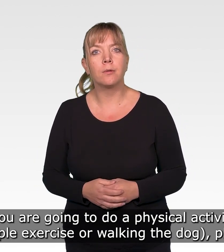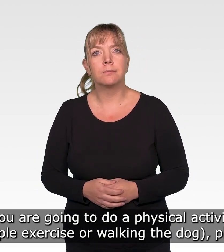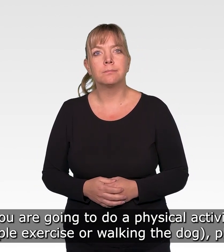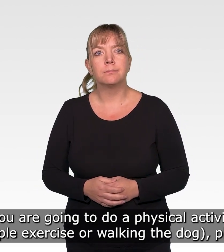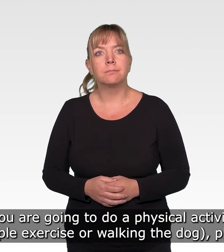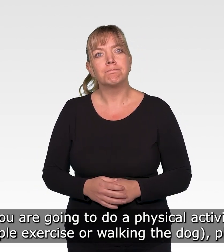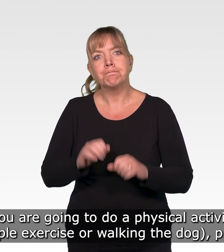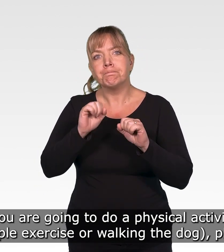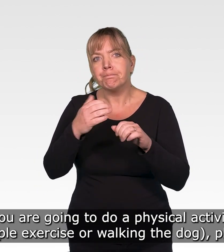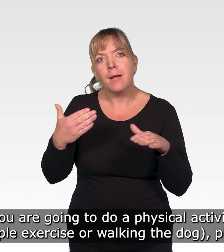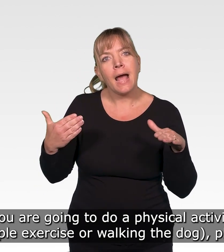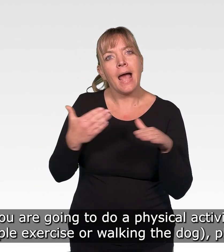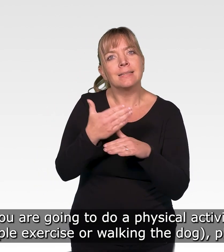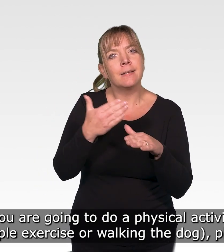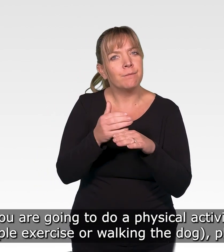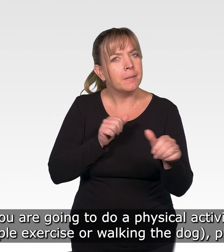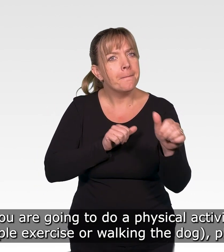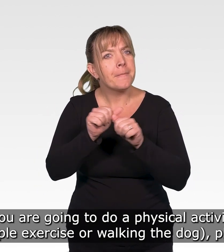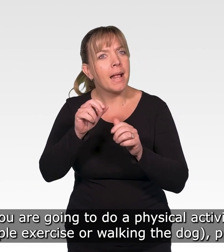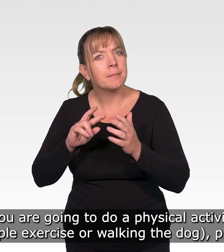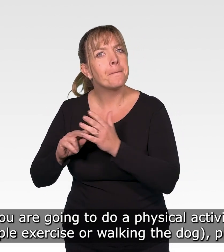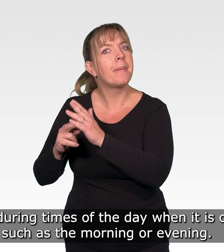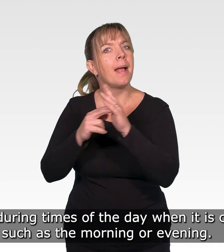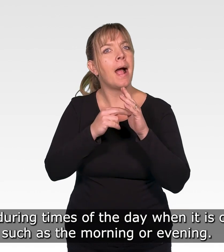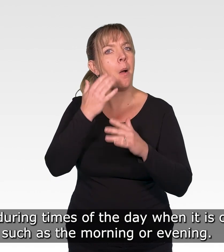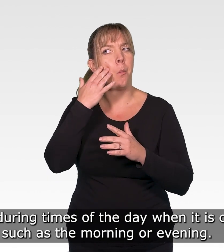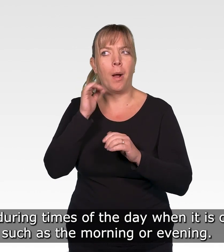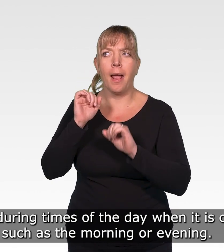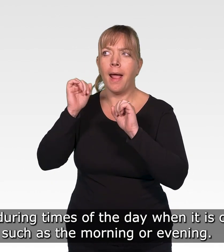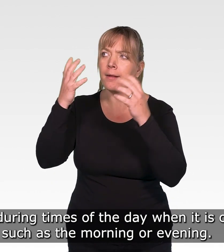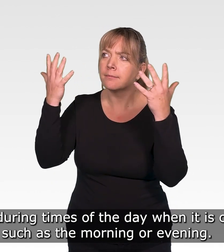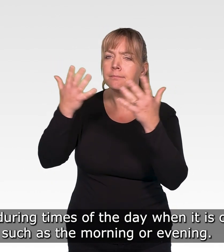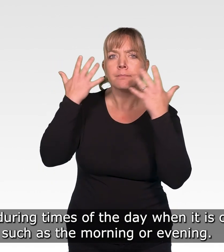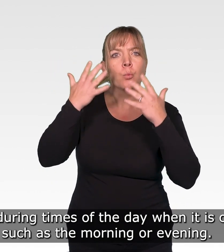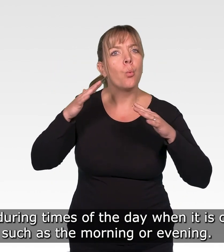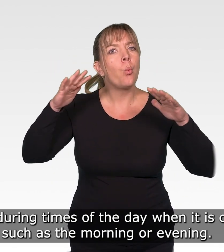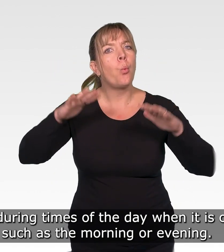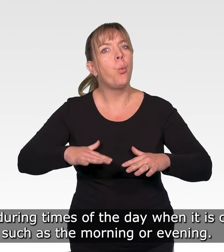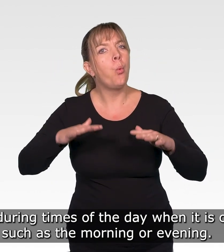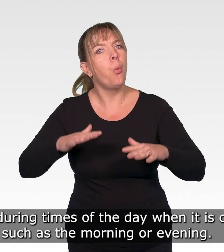plan to do these during times of the day when it is cooler, such as the morning or evening.